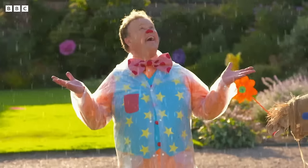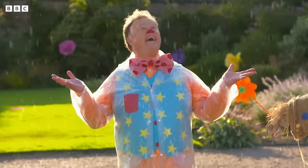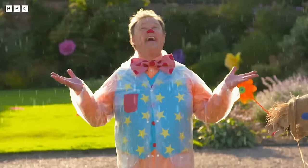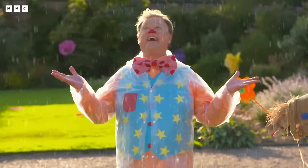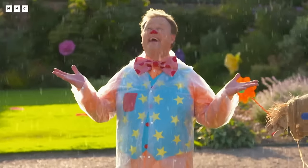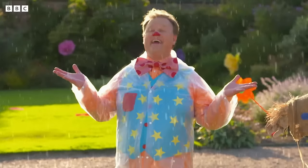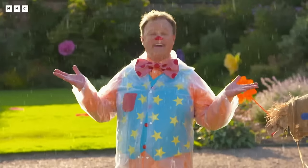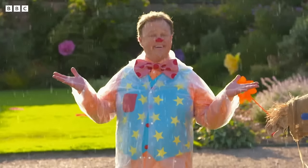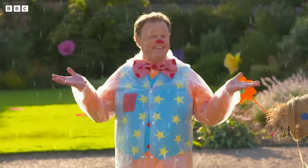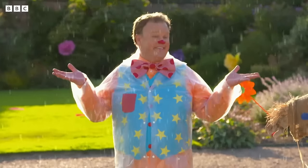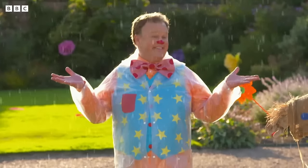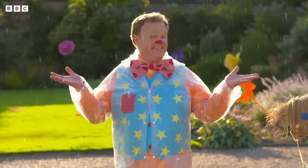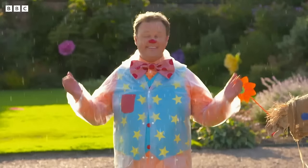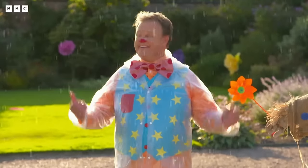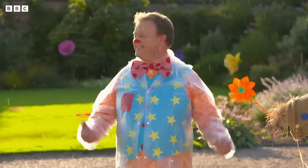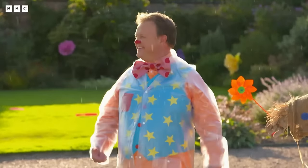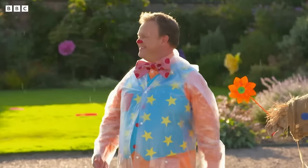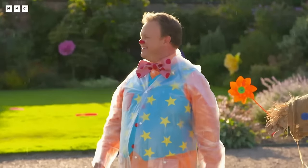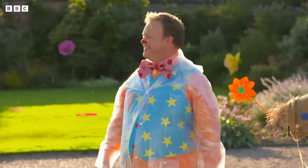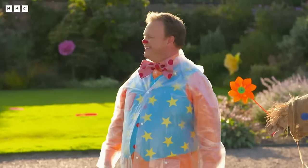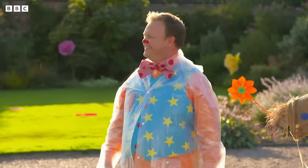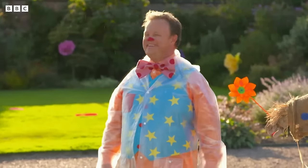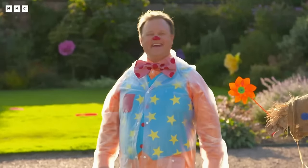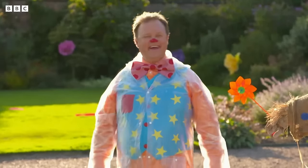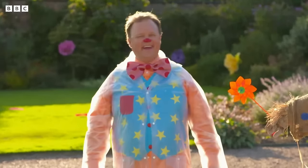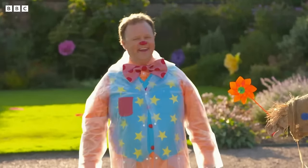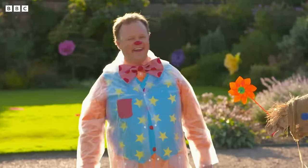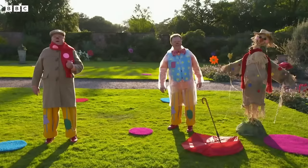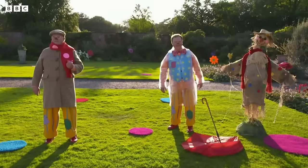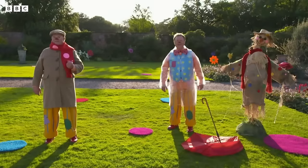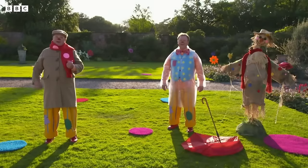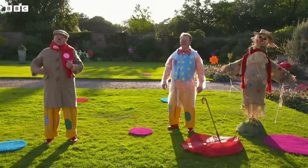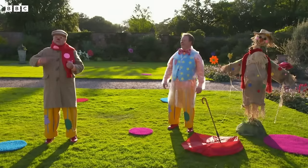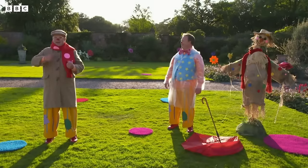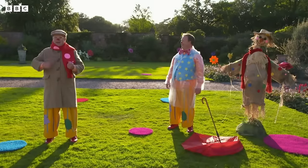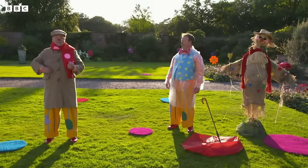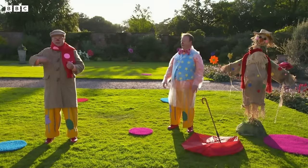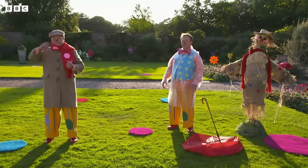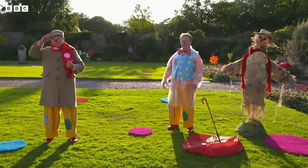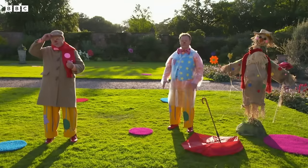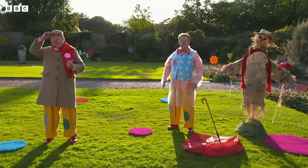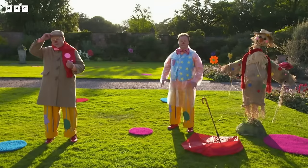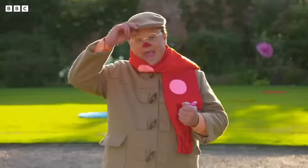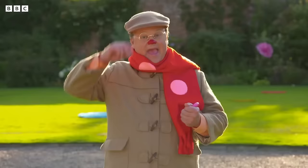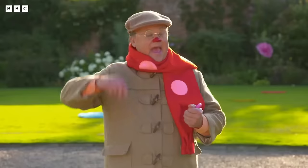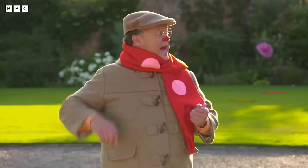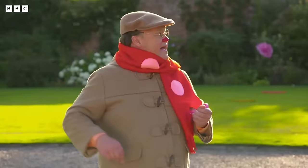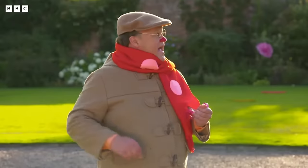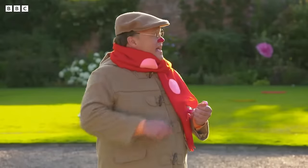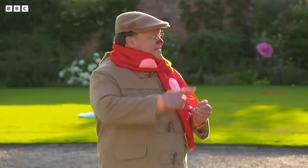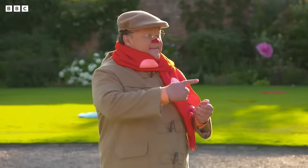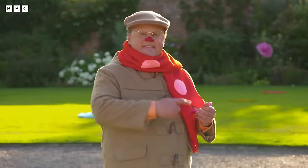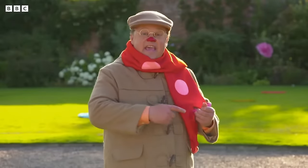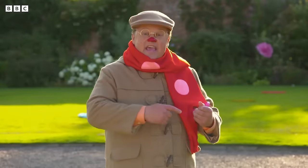It was Granddad's garden sprinklers. I don't know the boy. Here. Did you say you